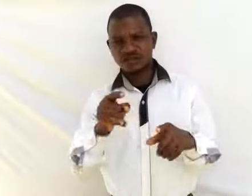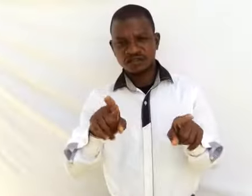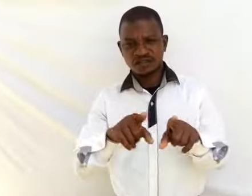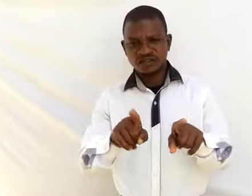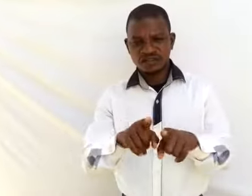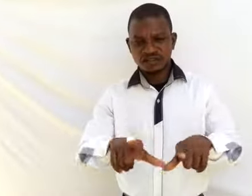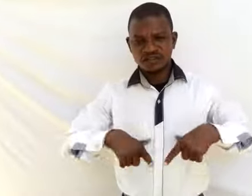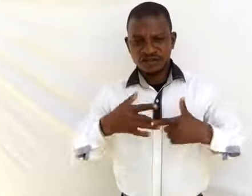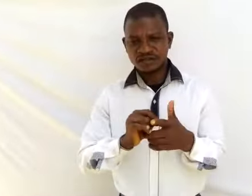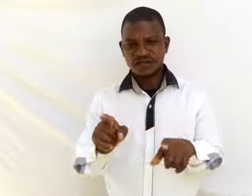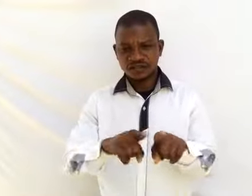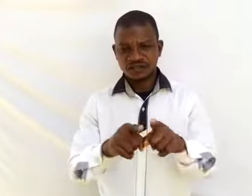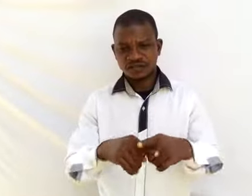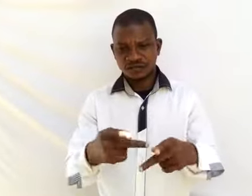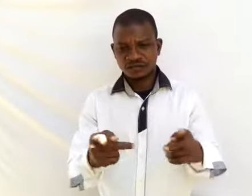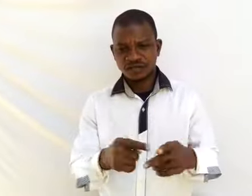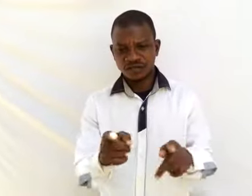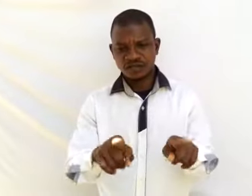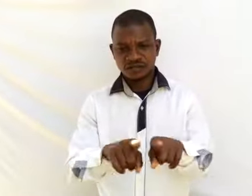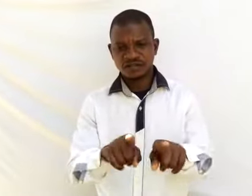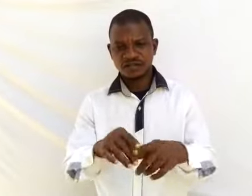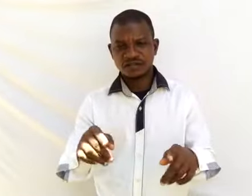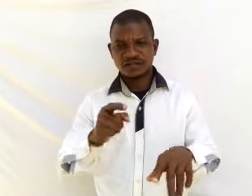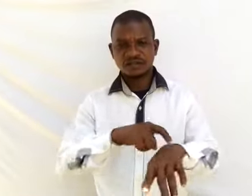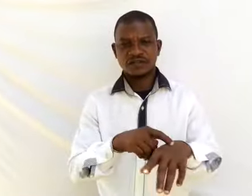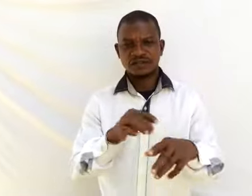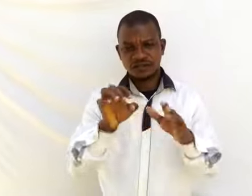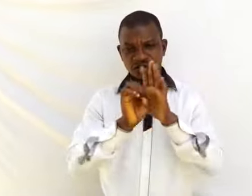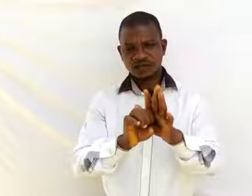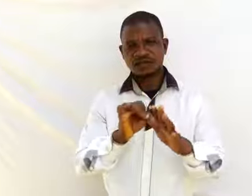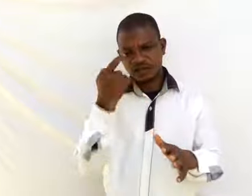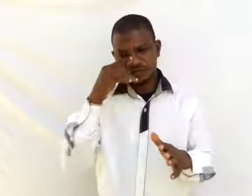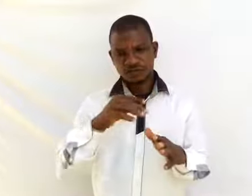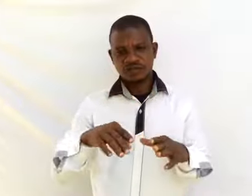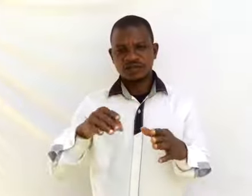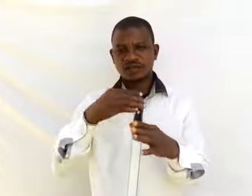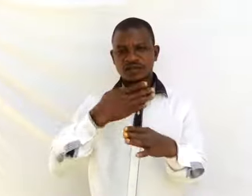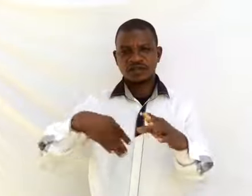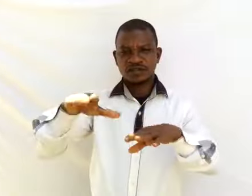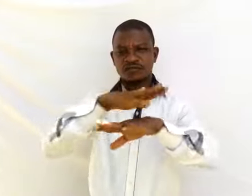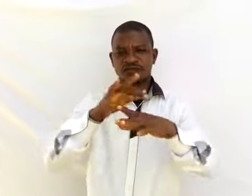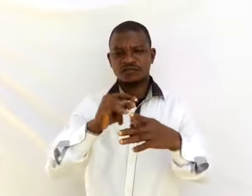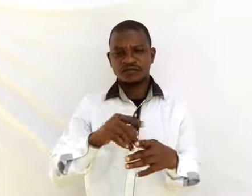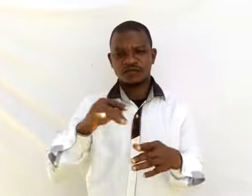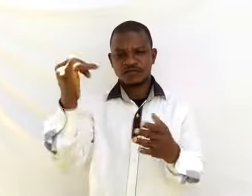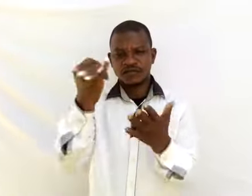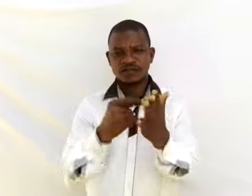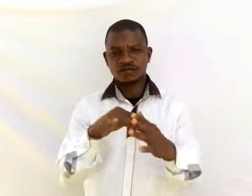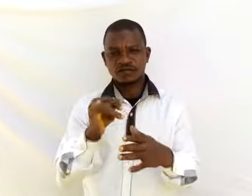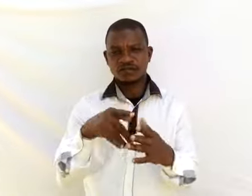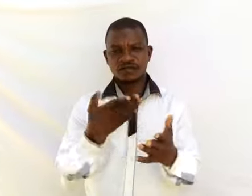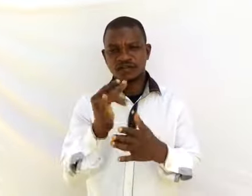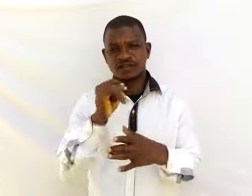time. Example, from the above diagram of a pond, there is a population